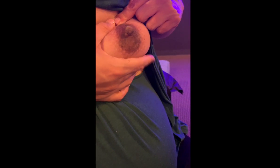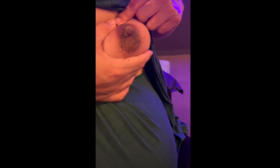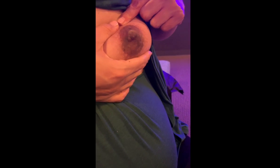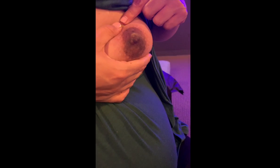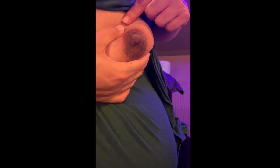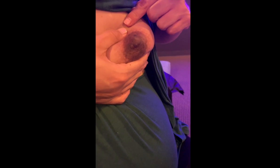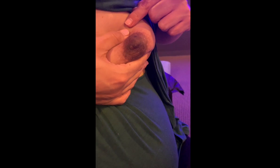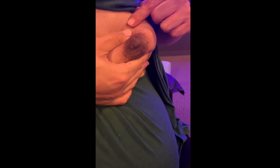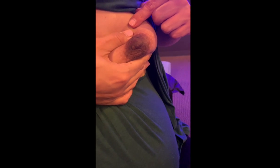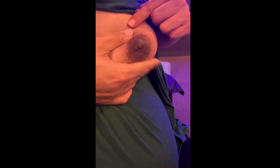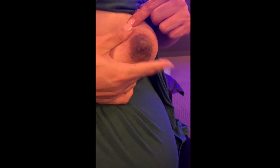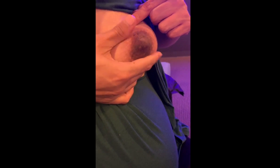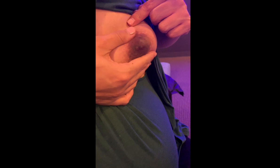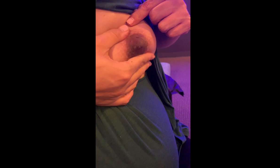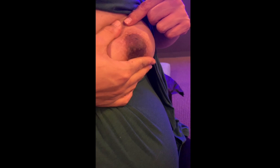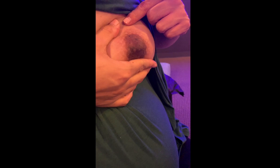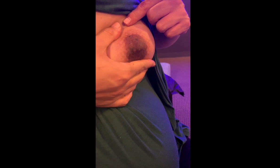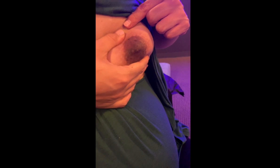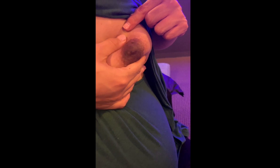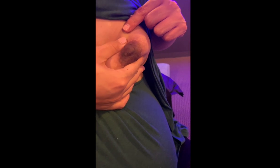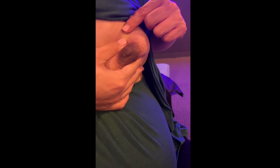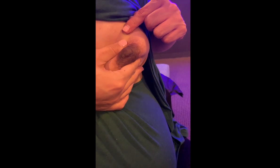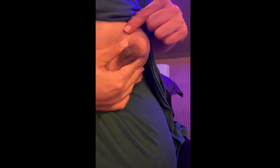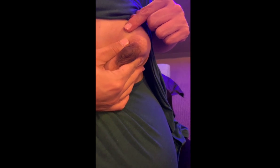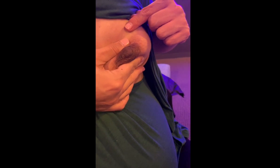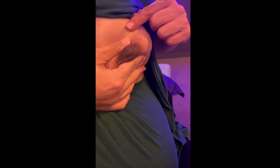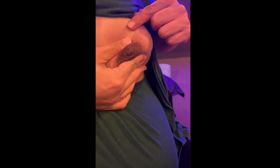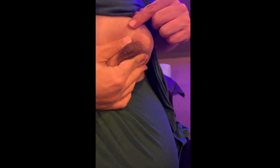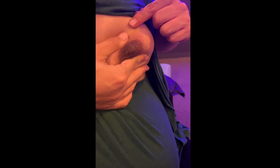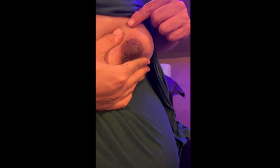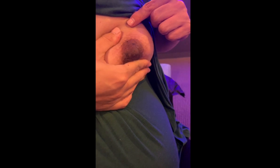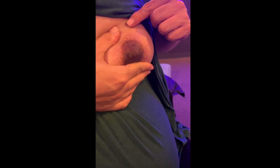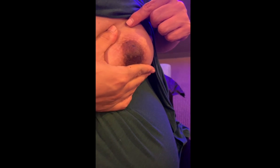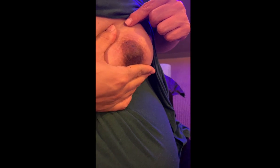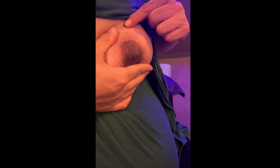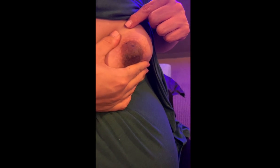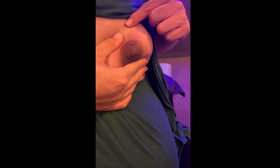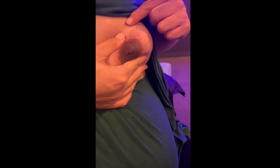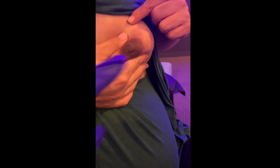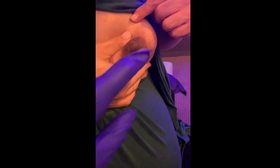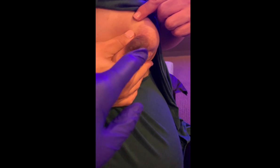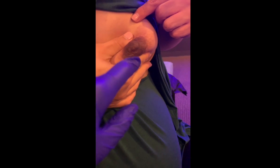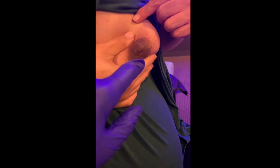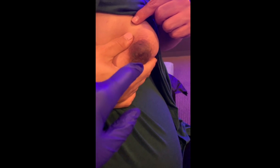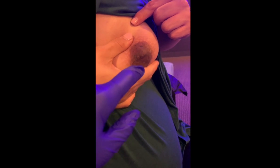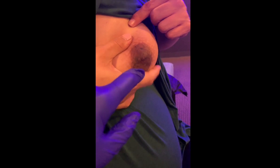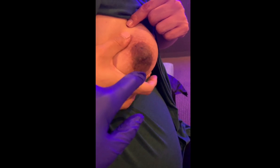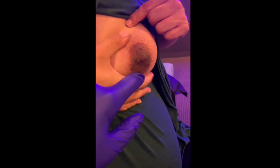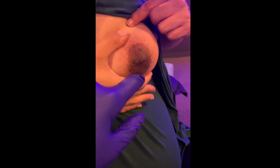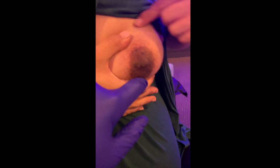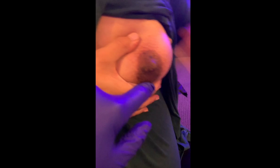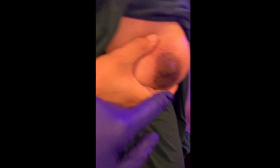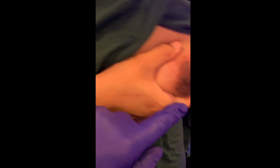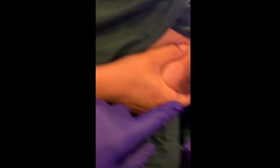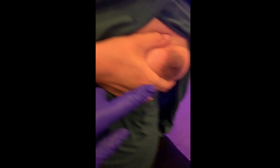come back and squeeze. Back and squeeze, perfect. This finger, now from my angle,